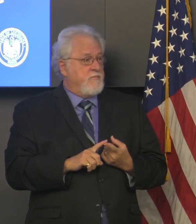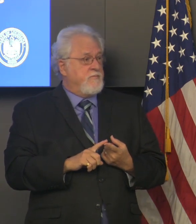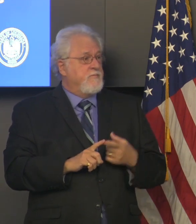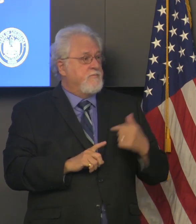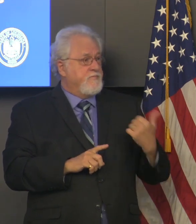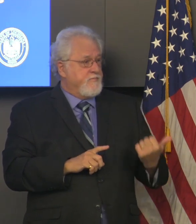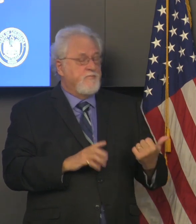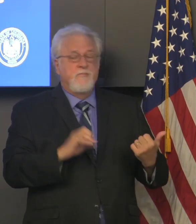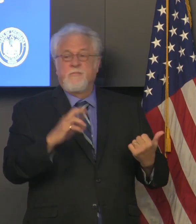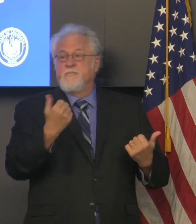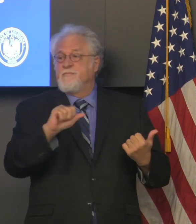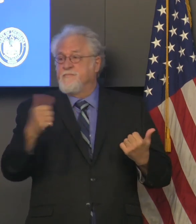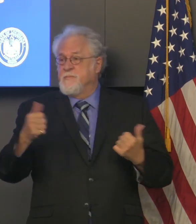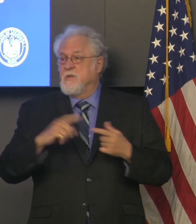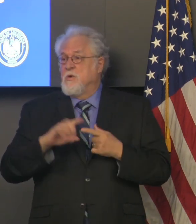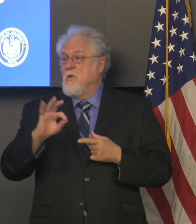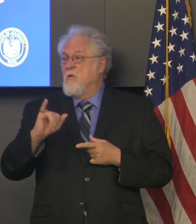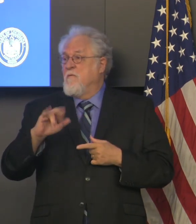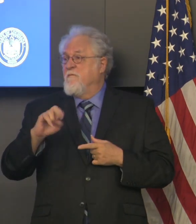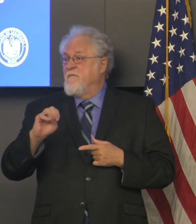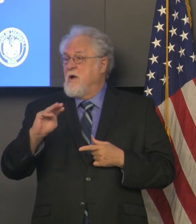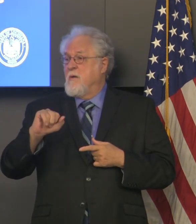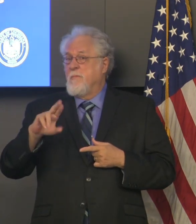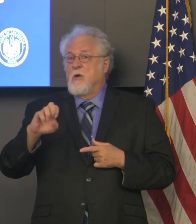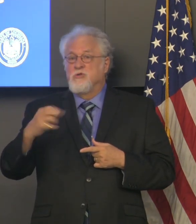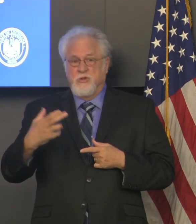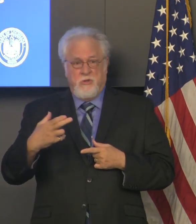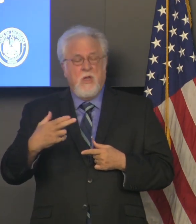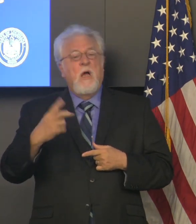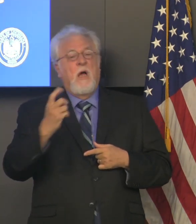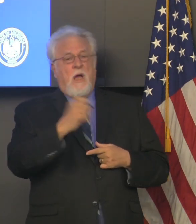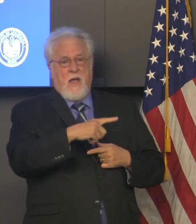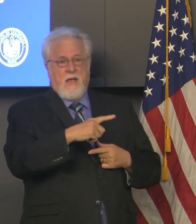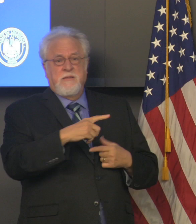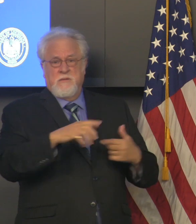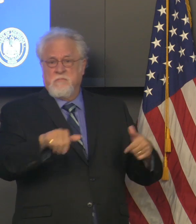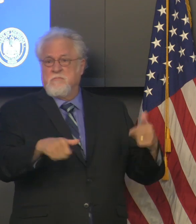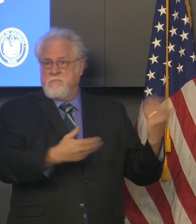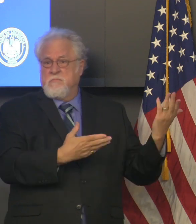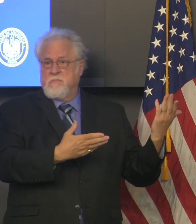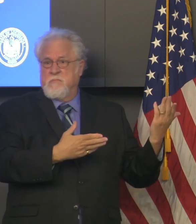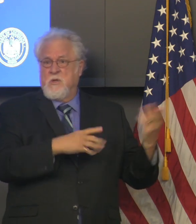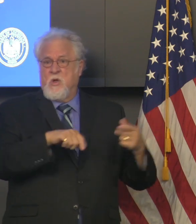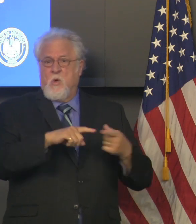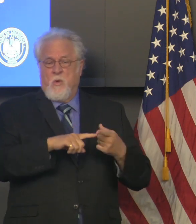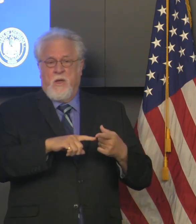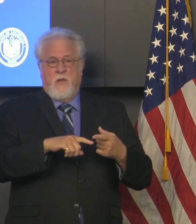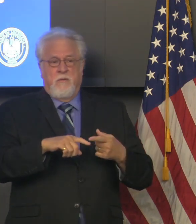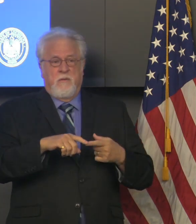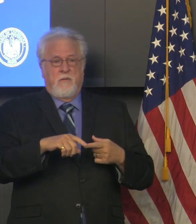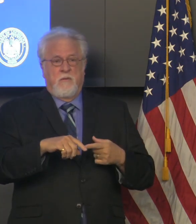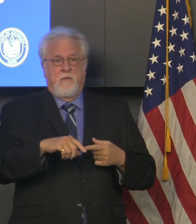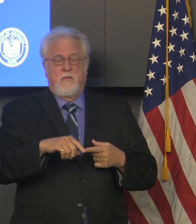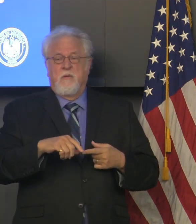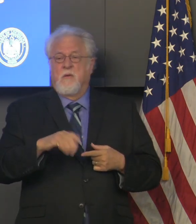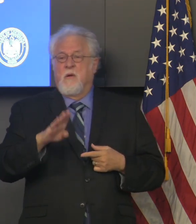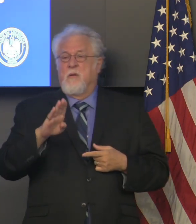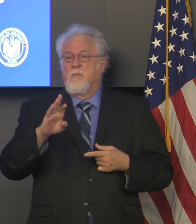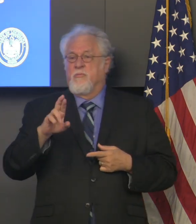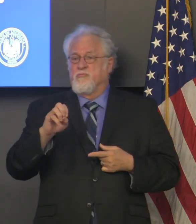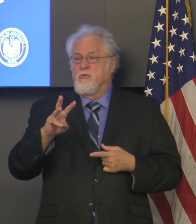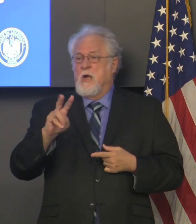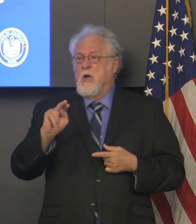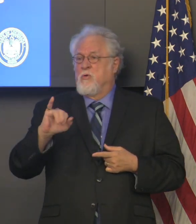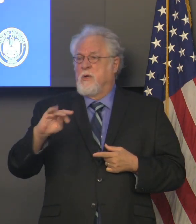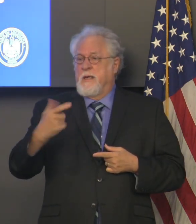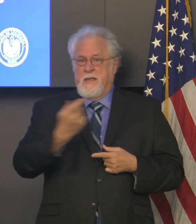or anything else related to the Fire Marshal's office, I would ask that you bring that up whenever Fire Marshal Browning is